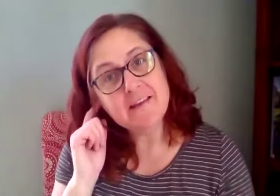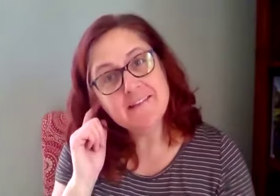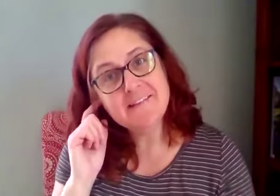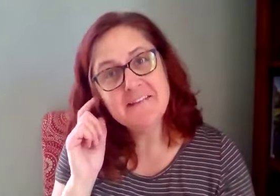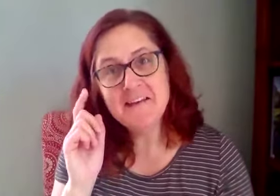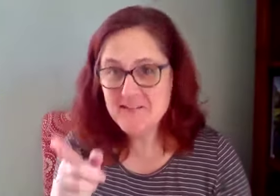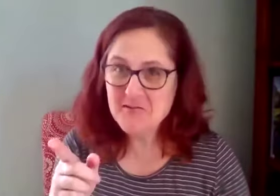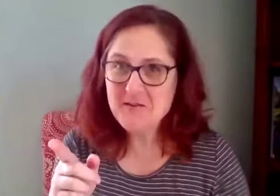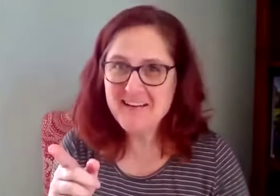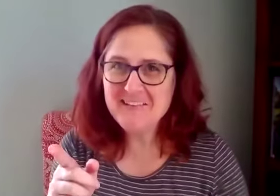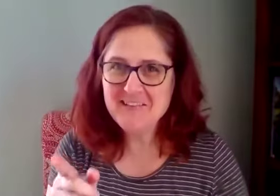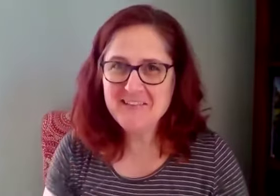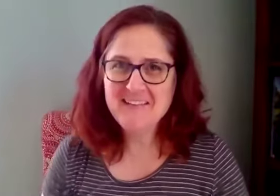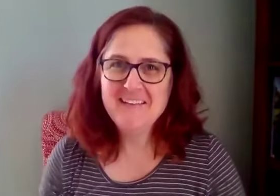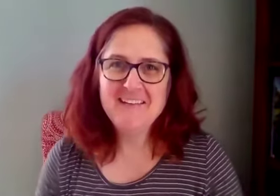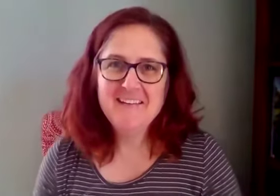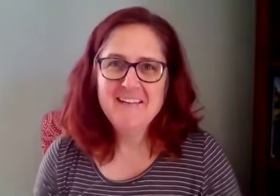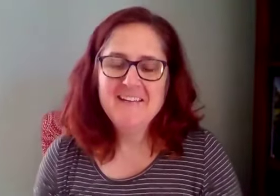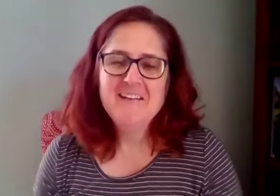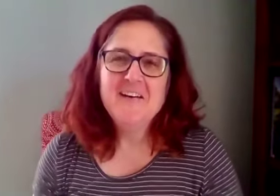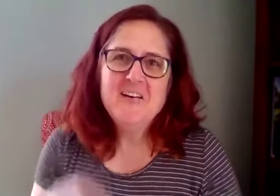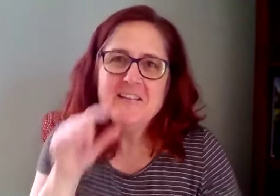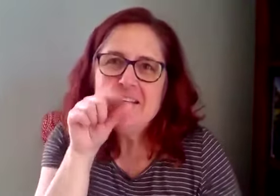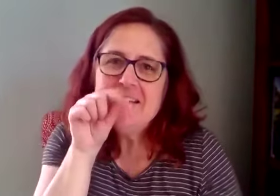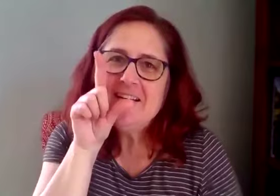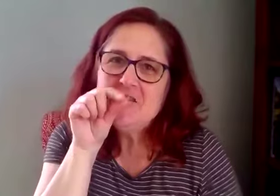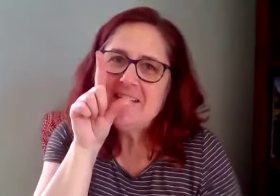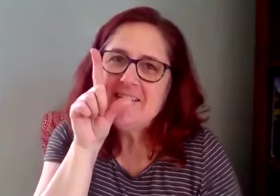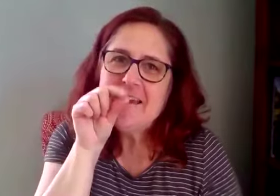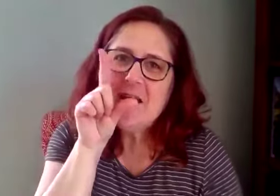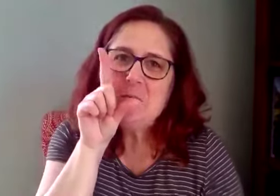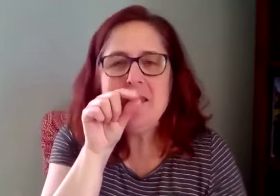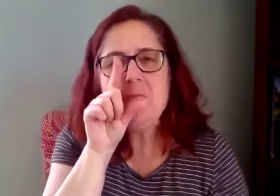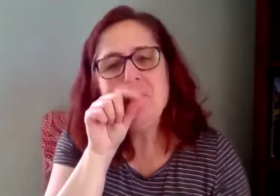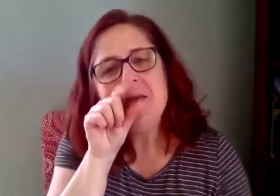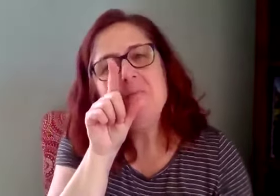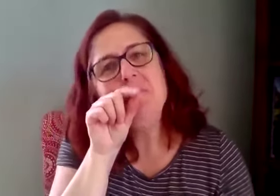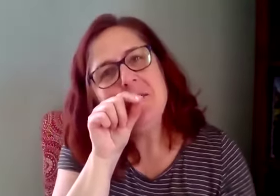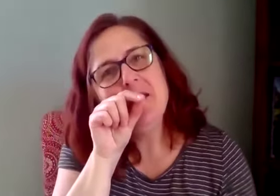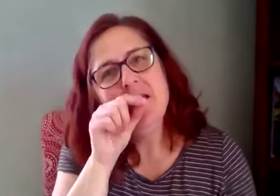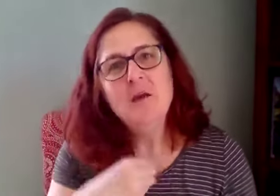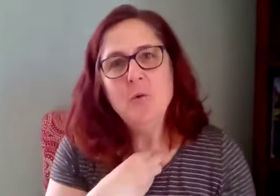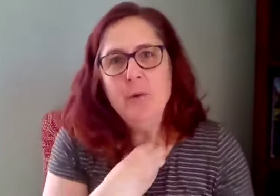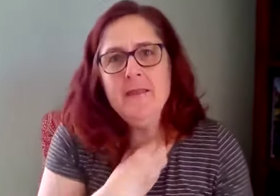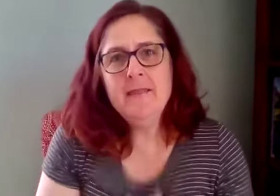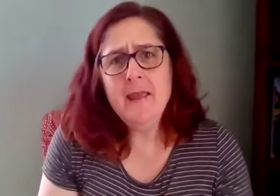Listen and do what I do. All the little chicks say peep, peep, peep. When they